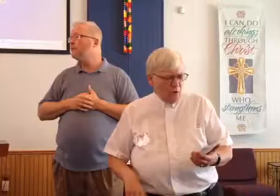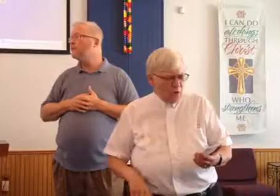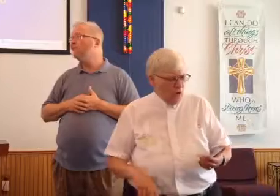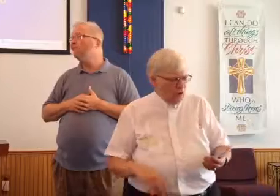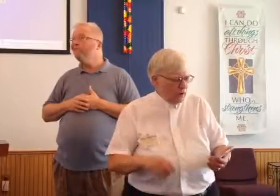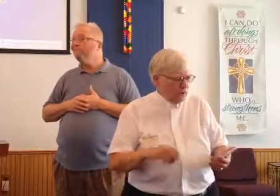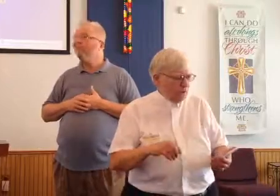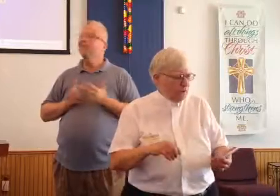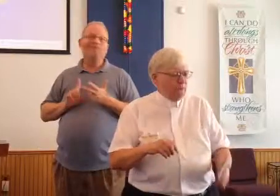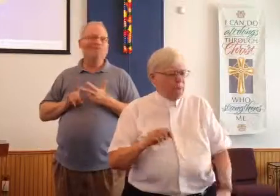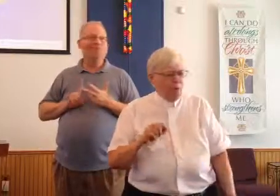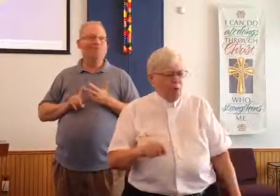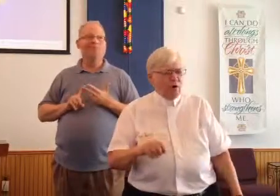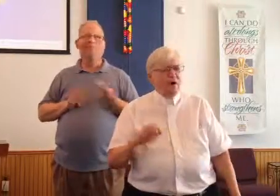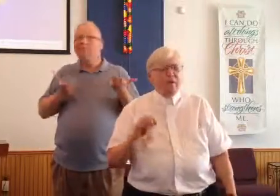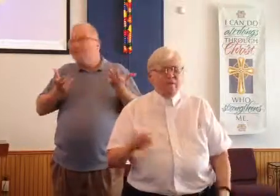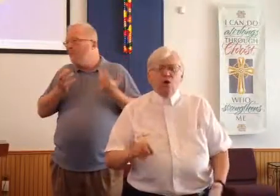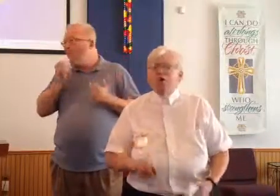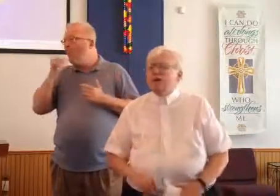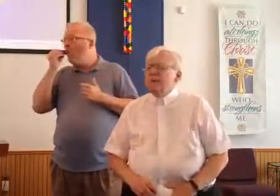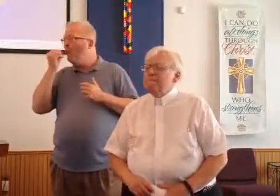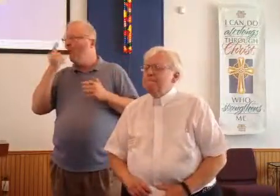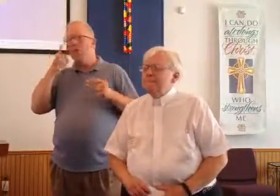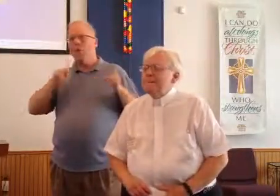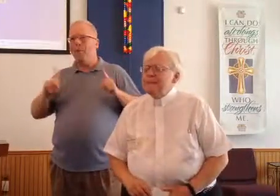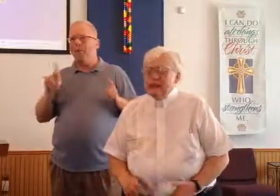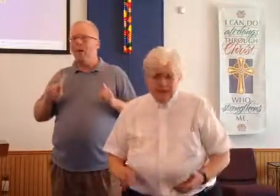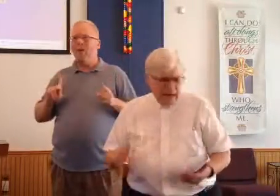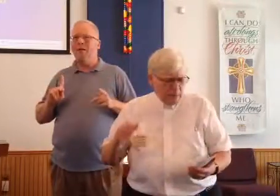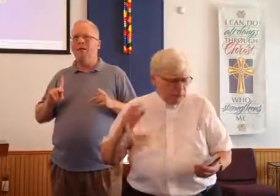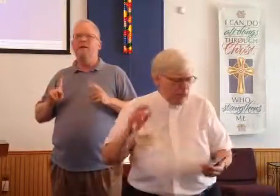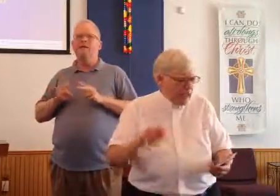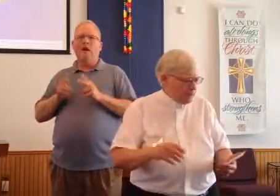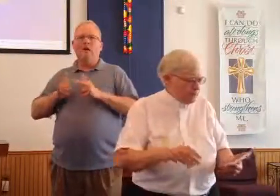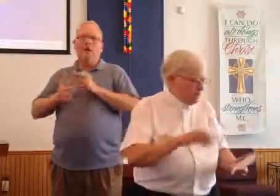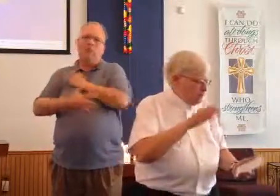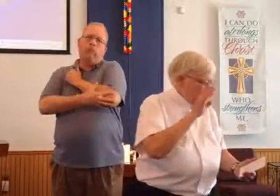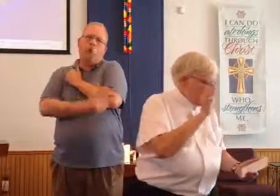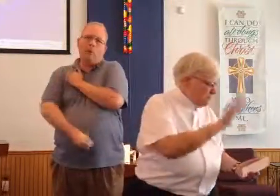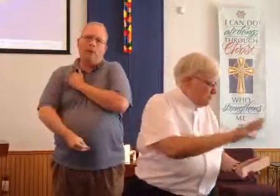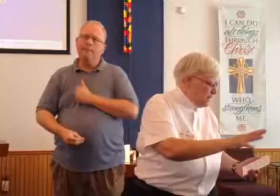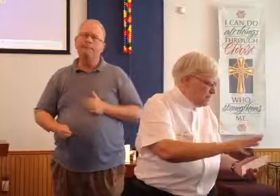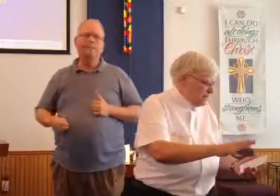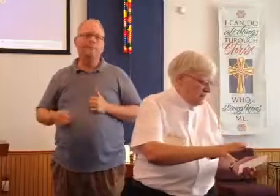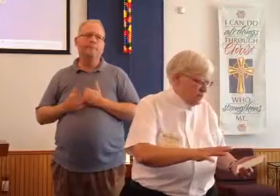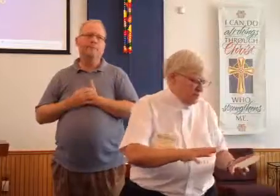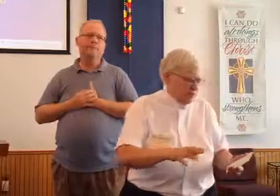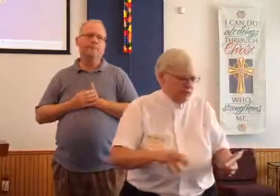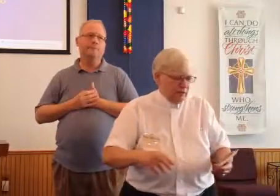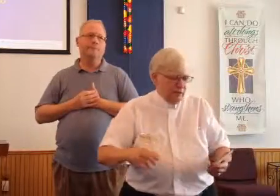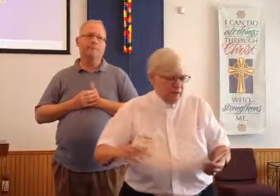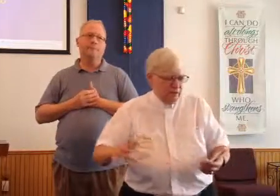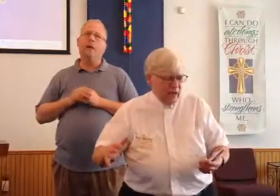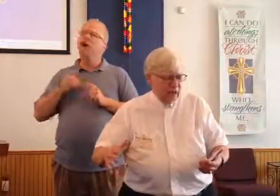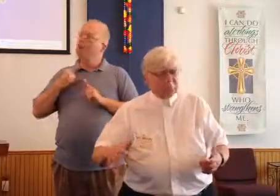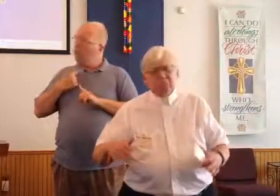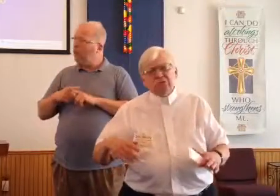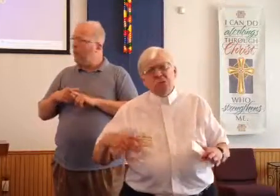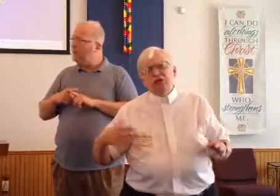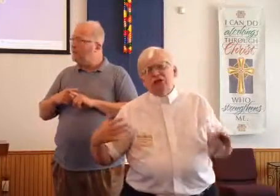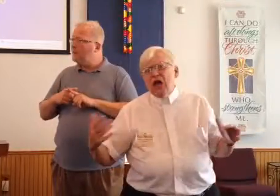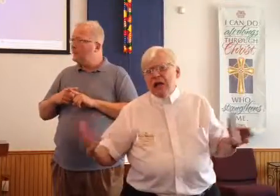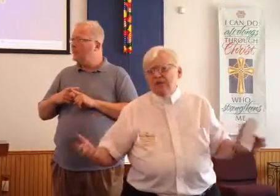for those poor folk, and perhaps some of the businesses